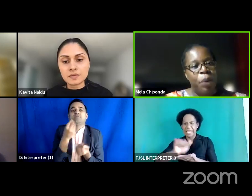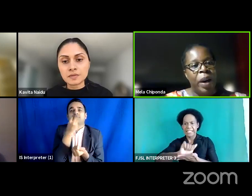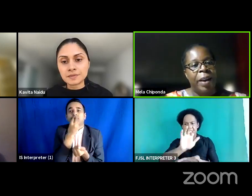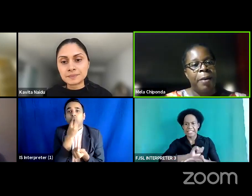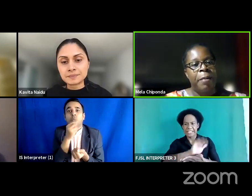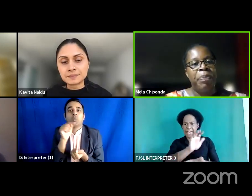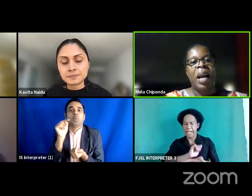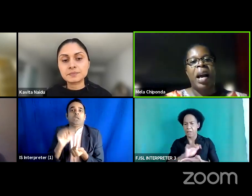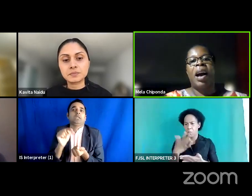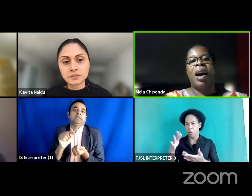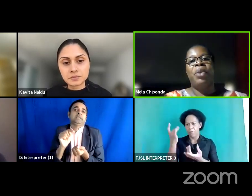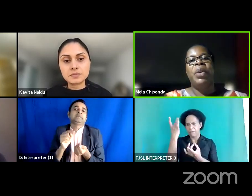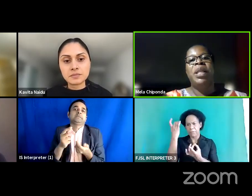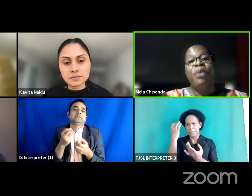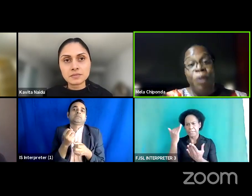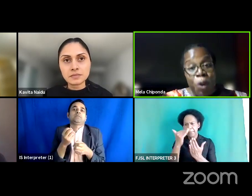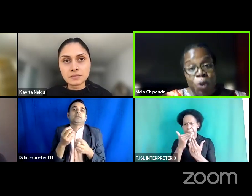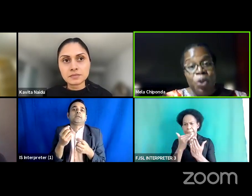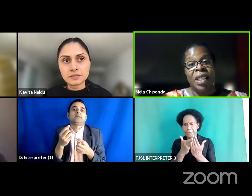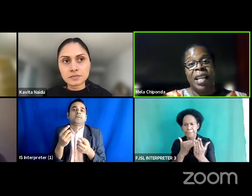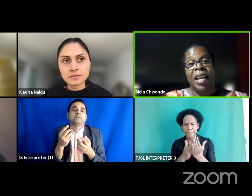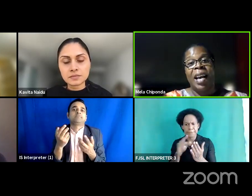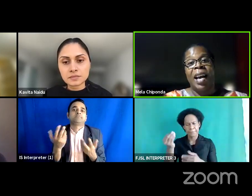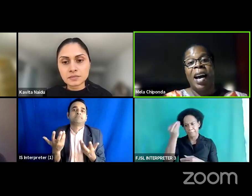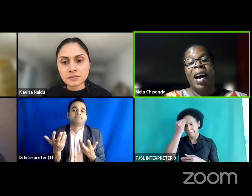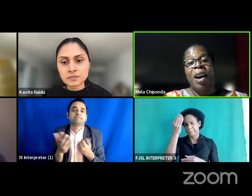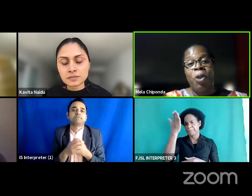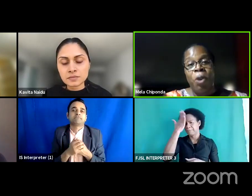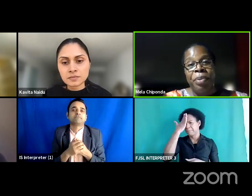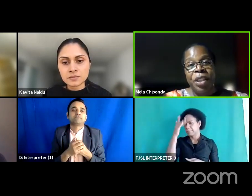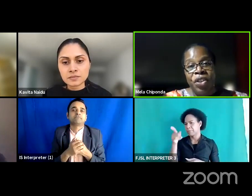bombarded everywhere with false